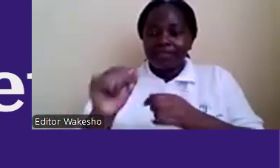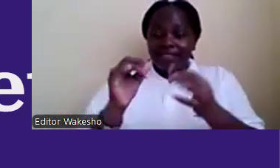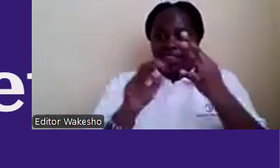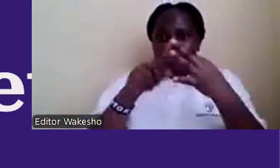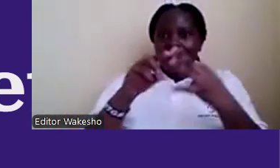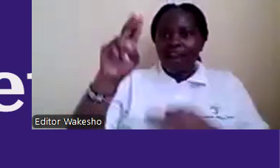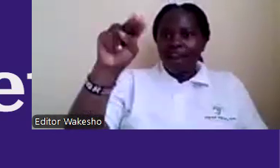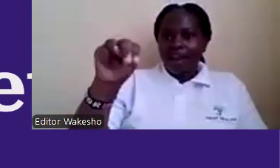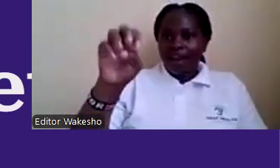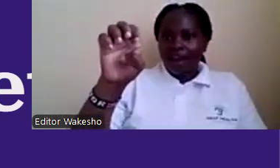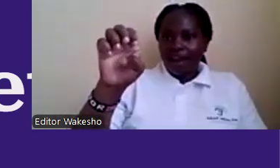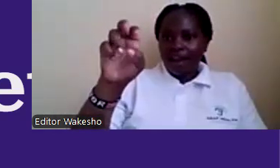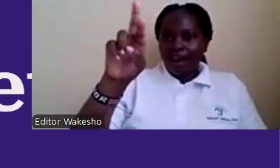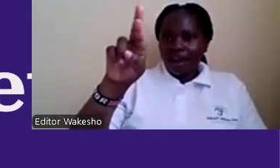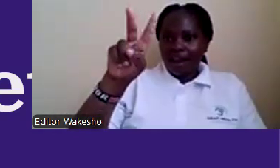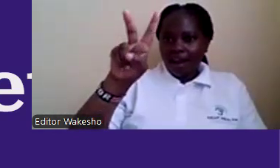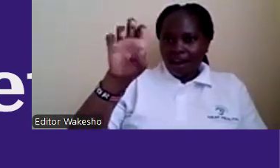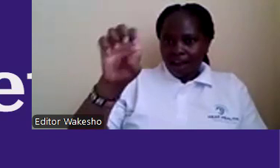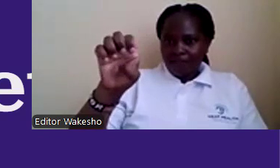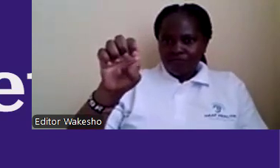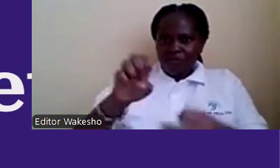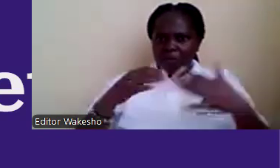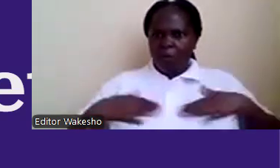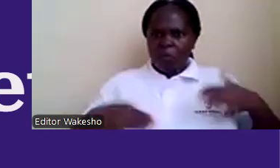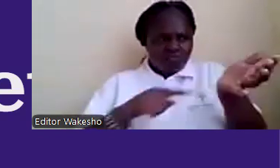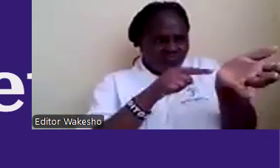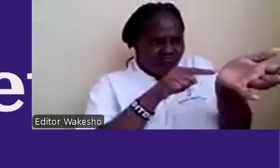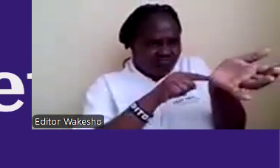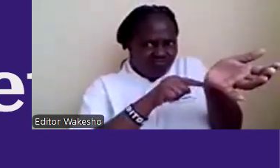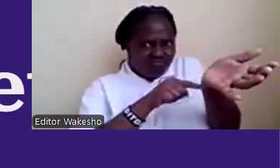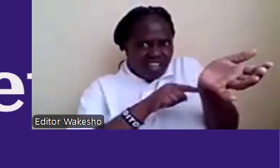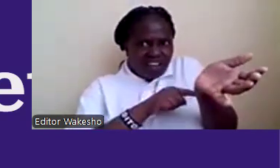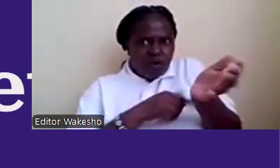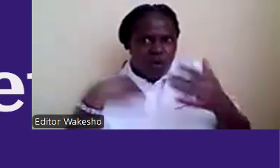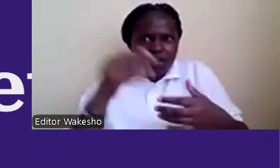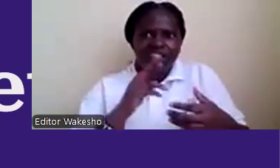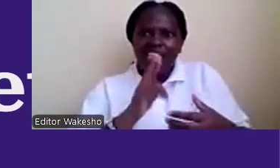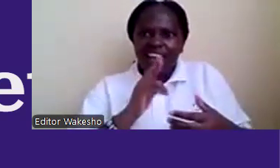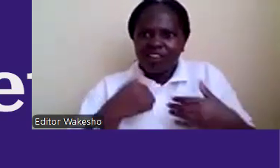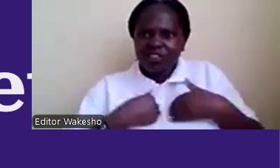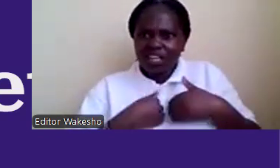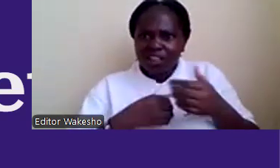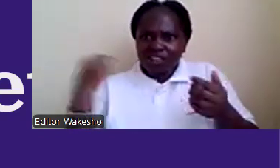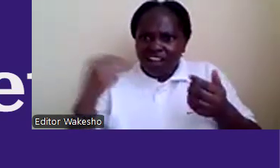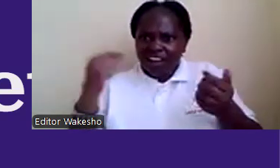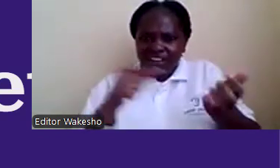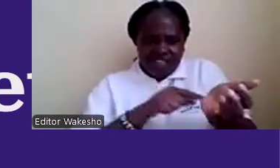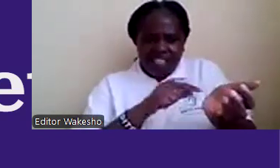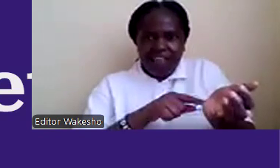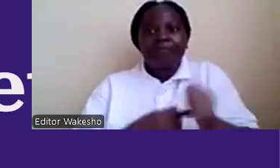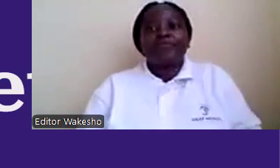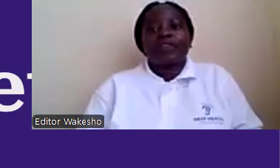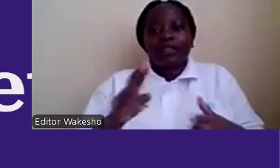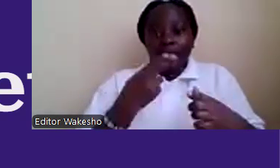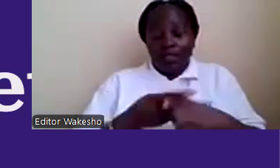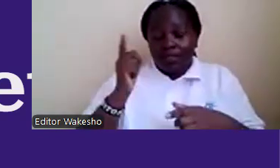of neuropathy as well as poor circulation to the limbs can lead to what you might have heard of being a diabetic